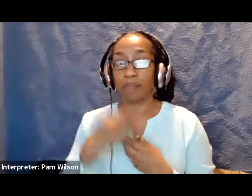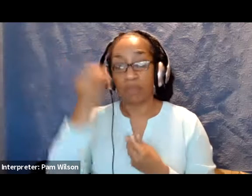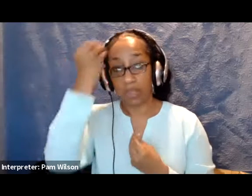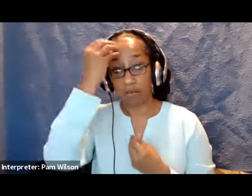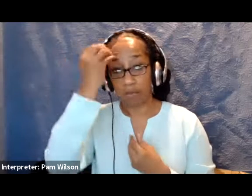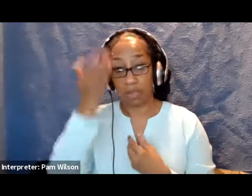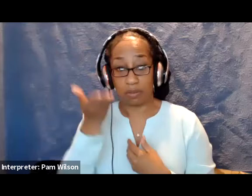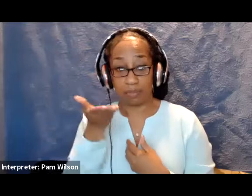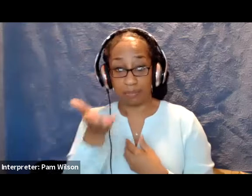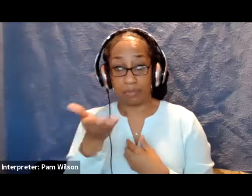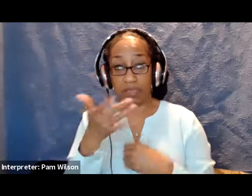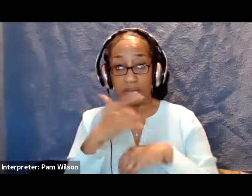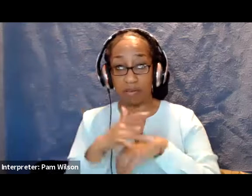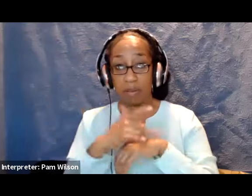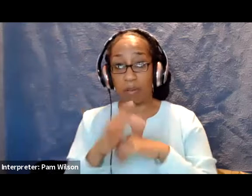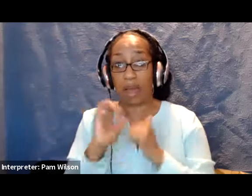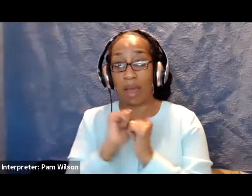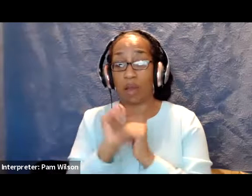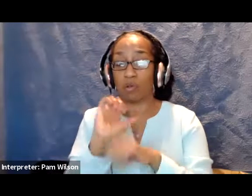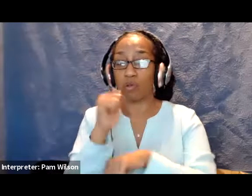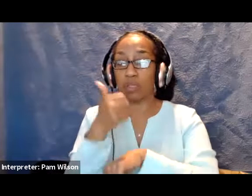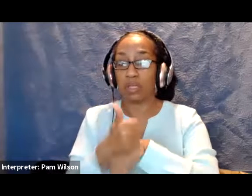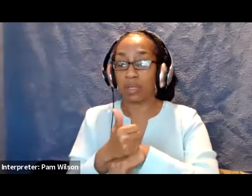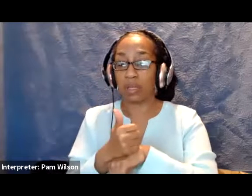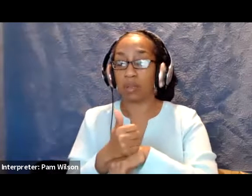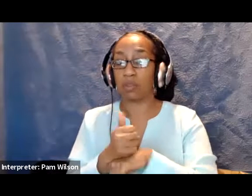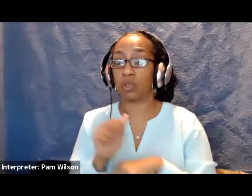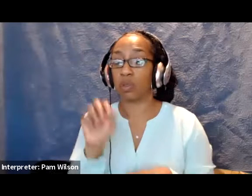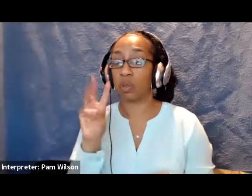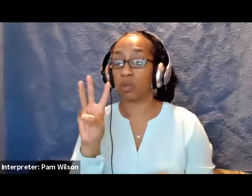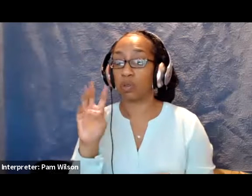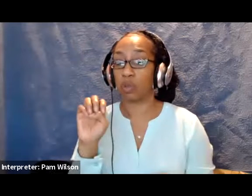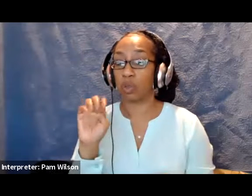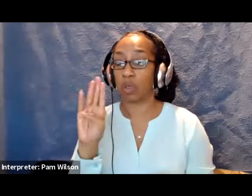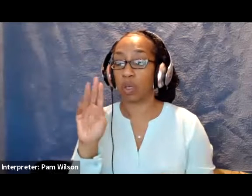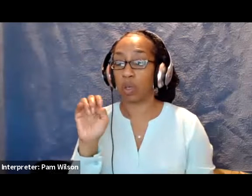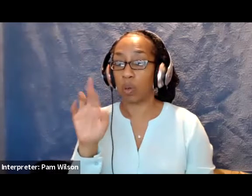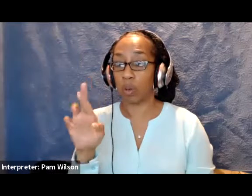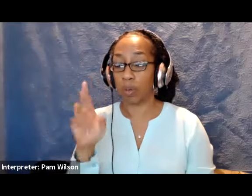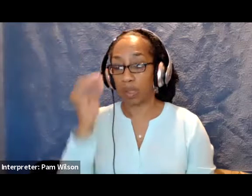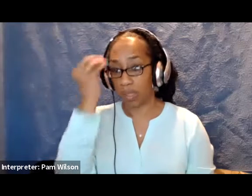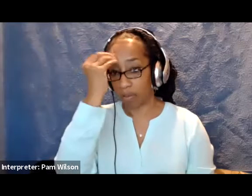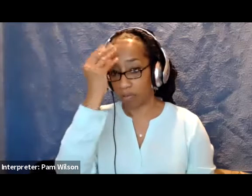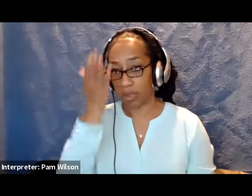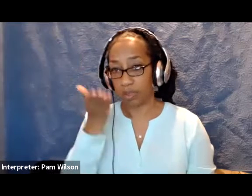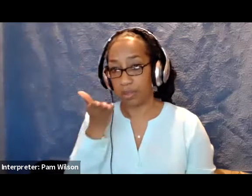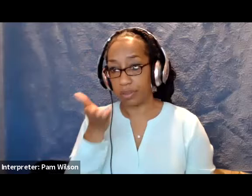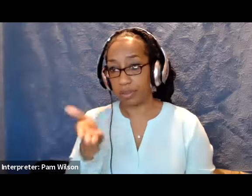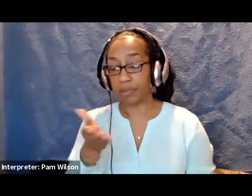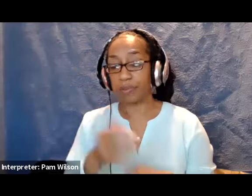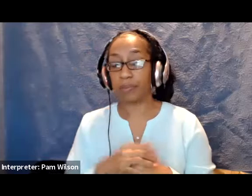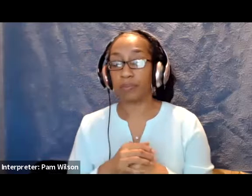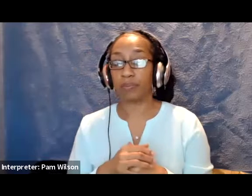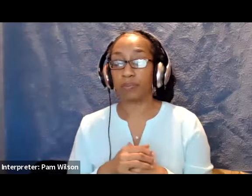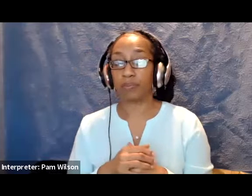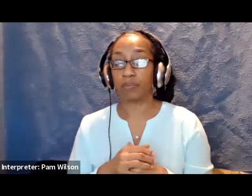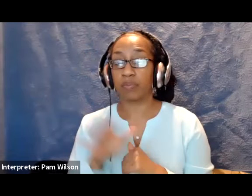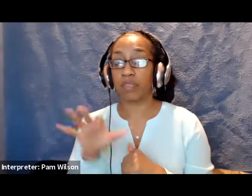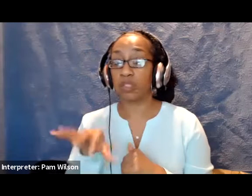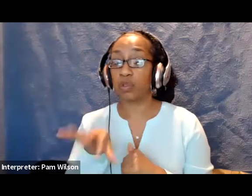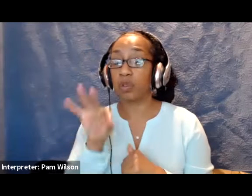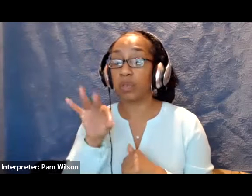on how you would create a poll. So you'd go to webinars and the information would be here. You select